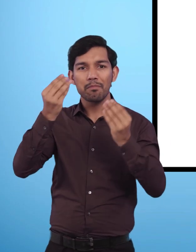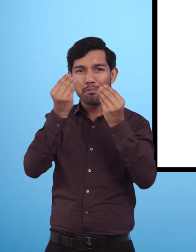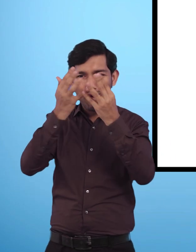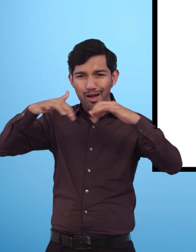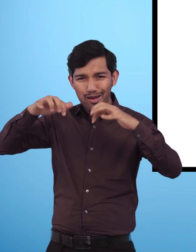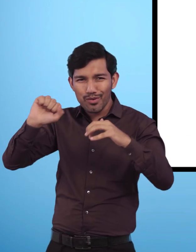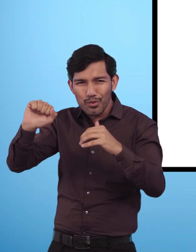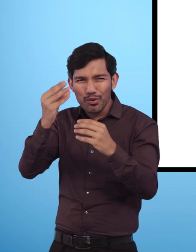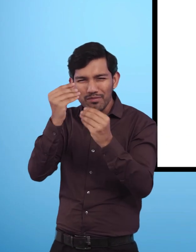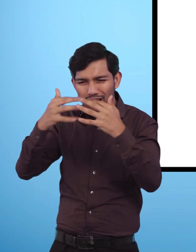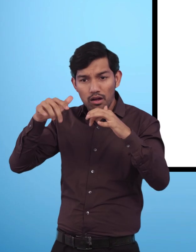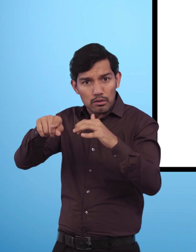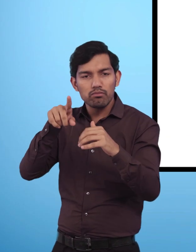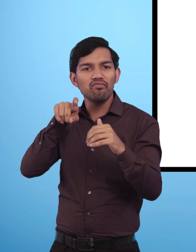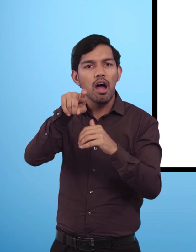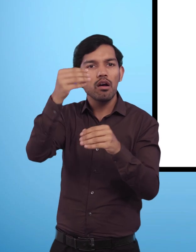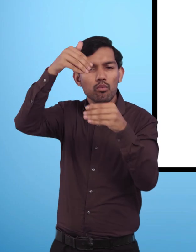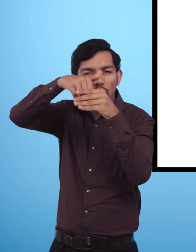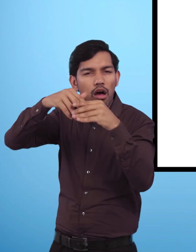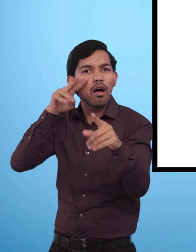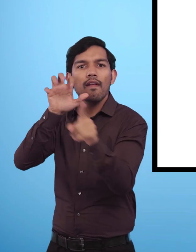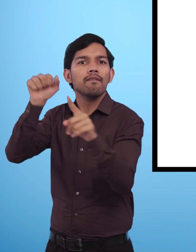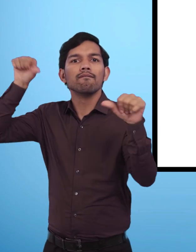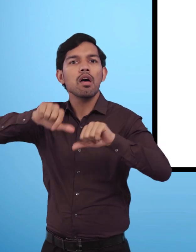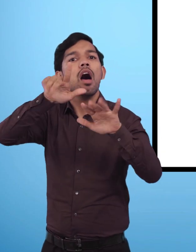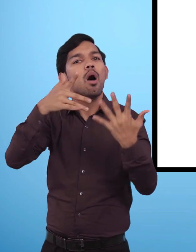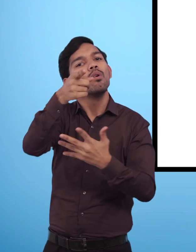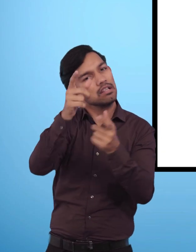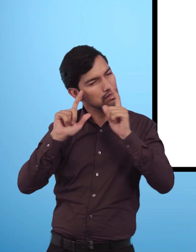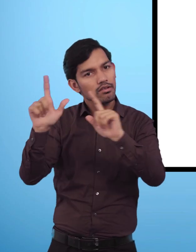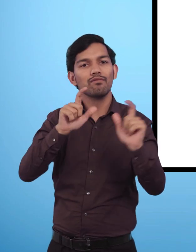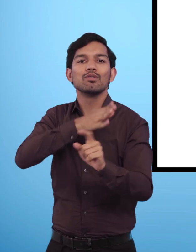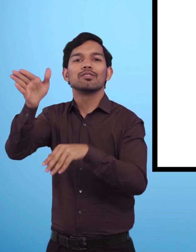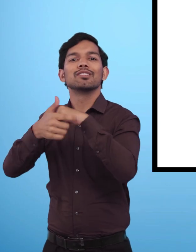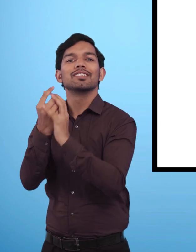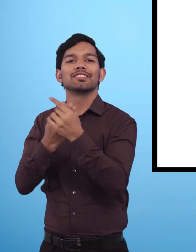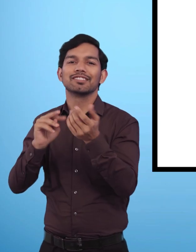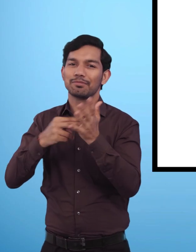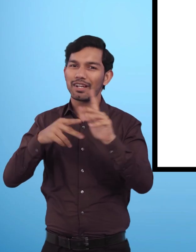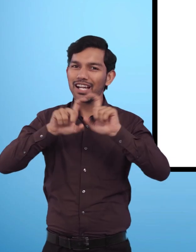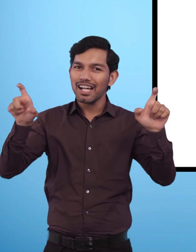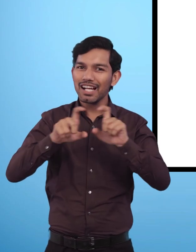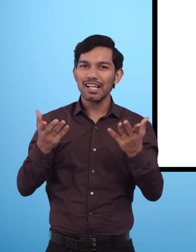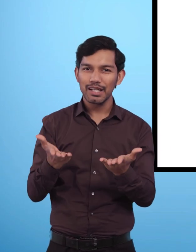Sometimes soil that has garbage carries germs that may be harmful to us.